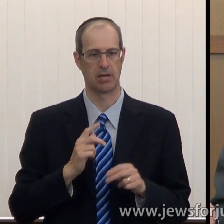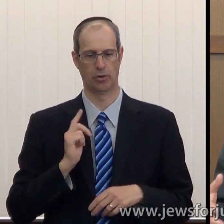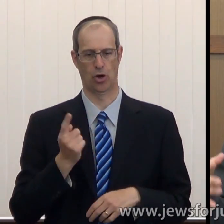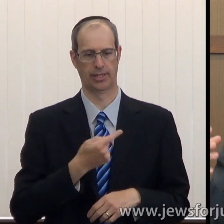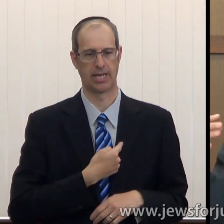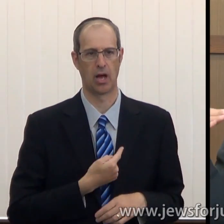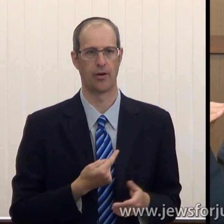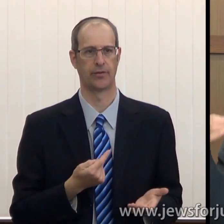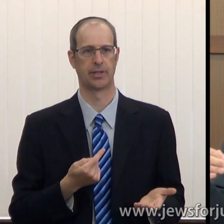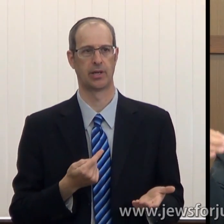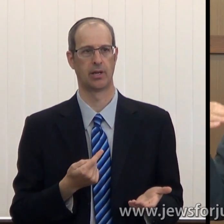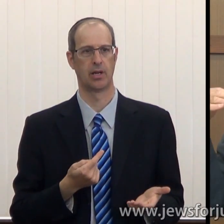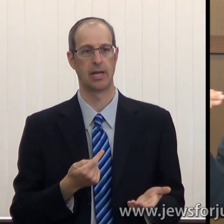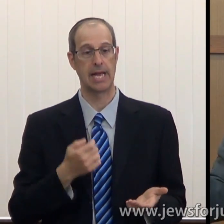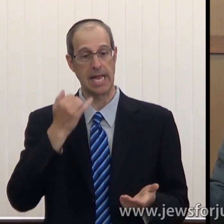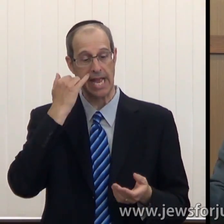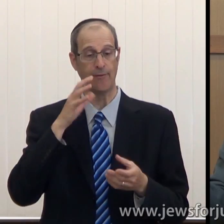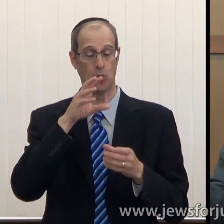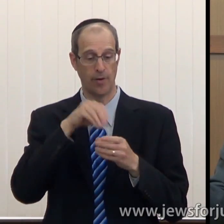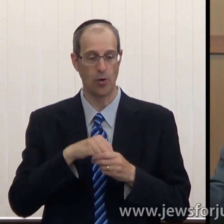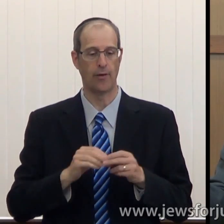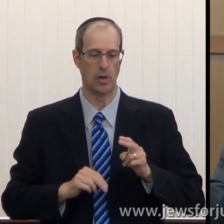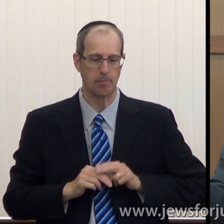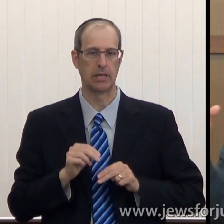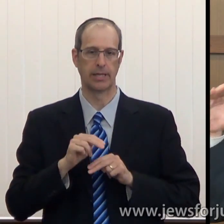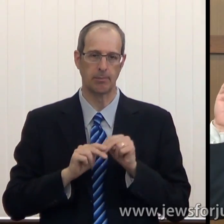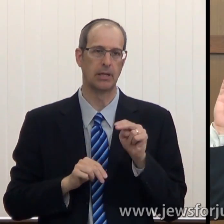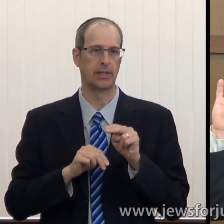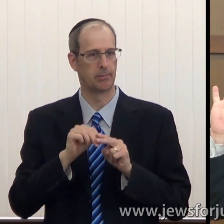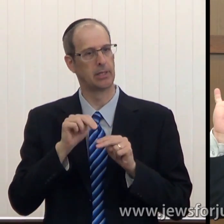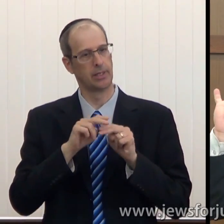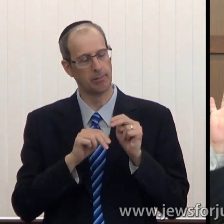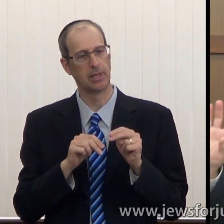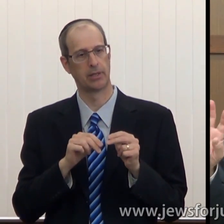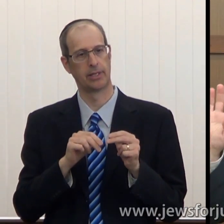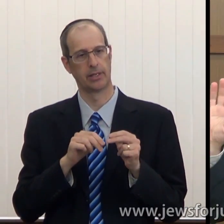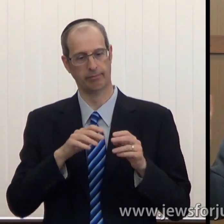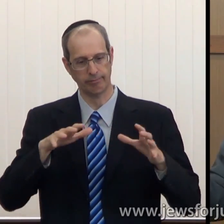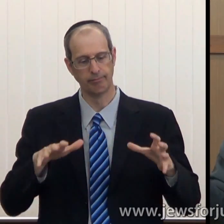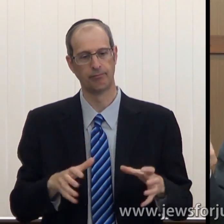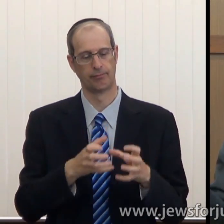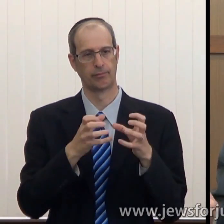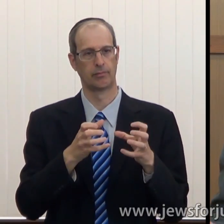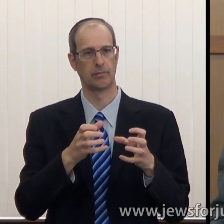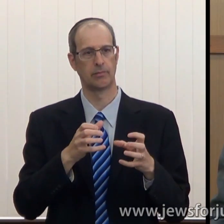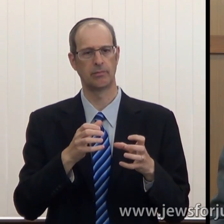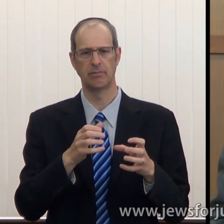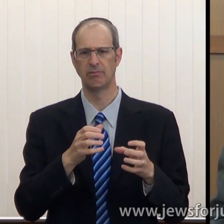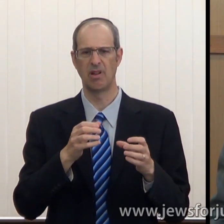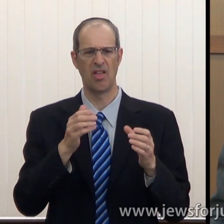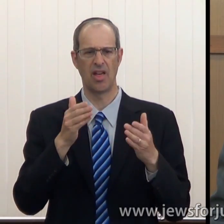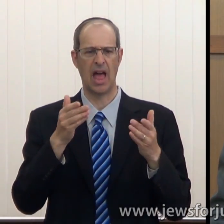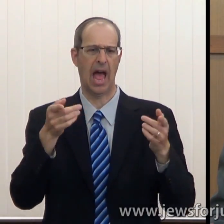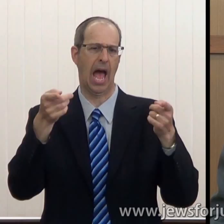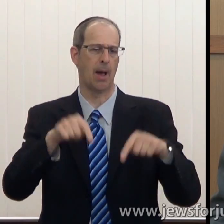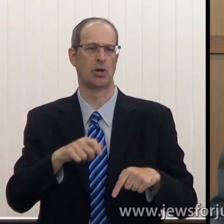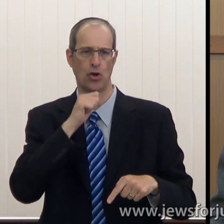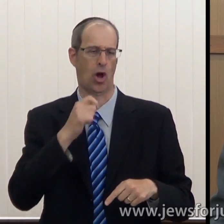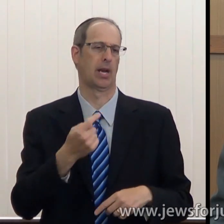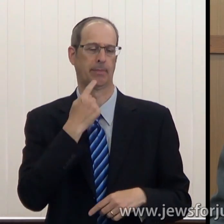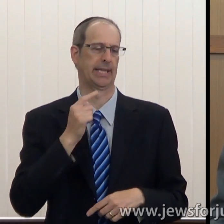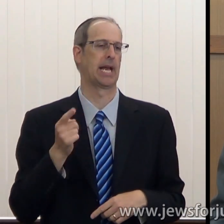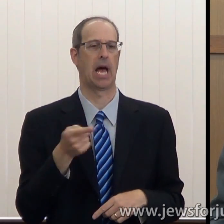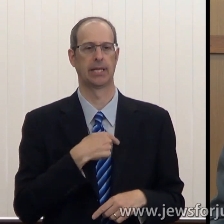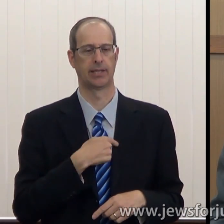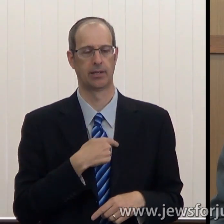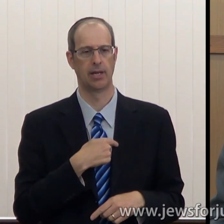ourselves. And when we're involved in that building project, things will not upset us so quickly. And to